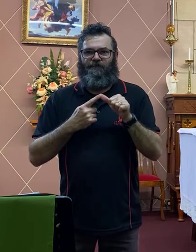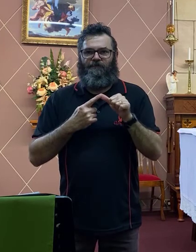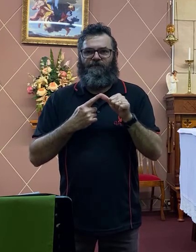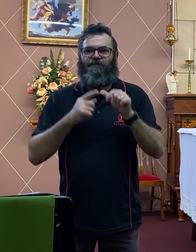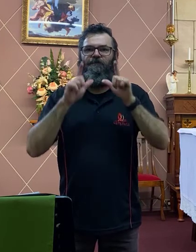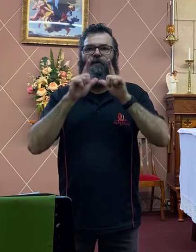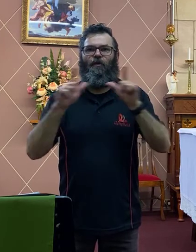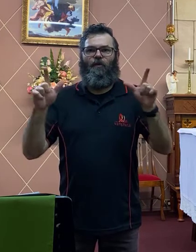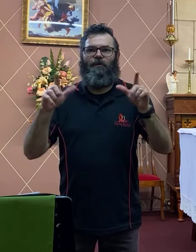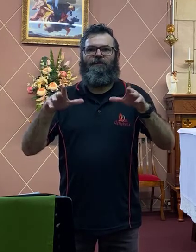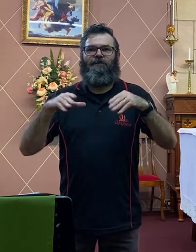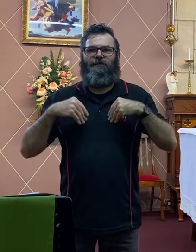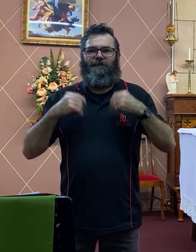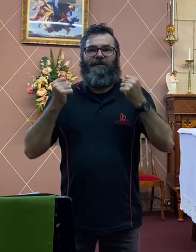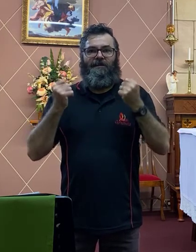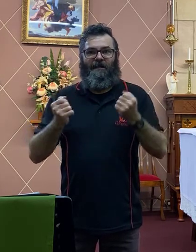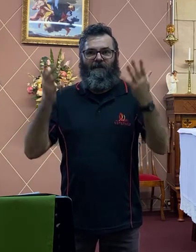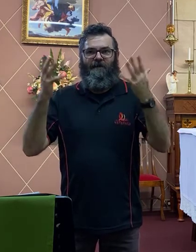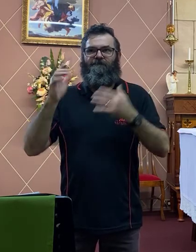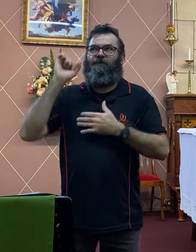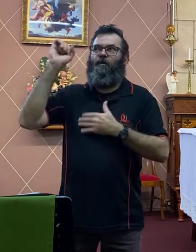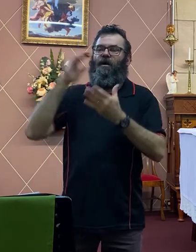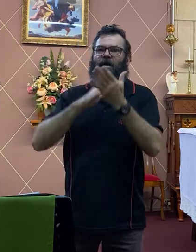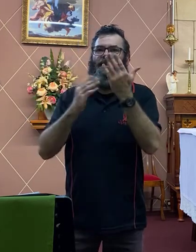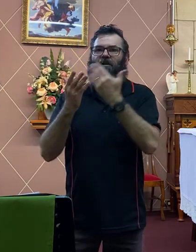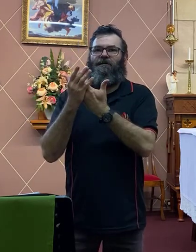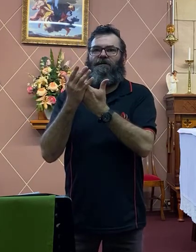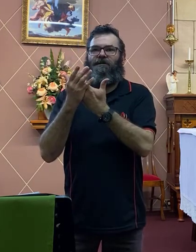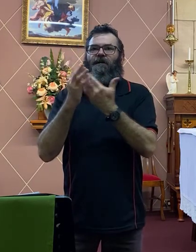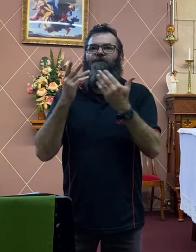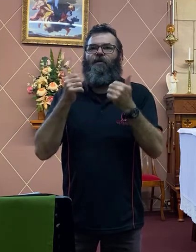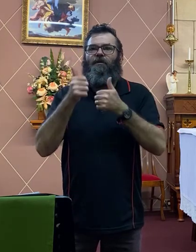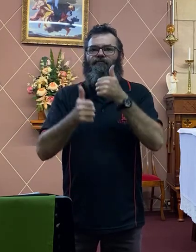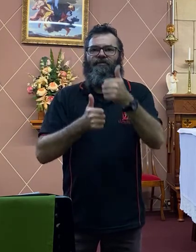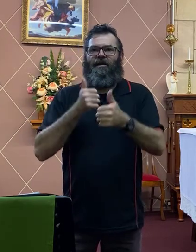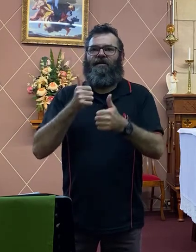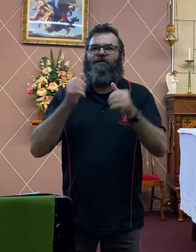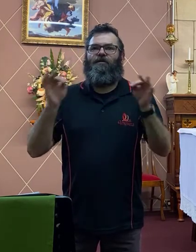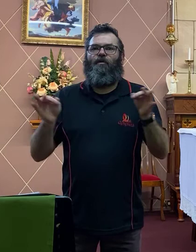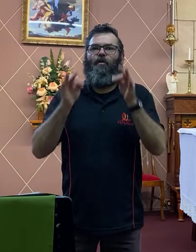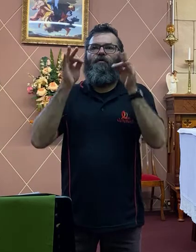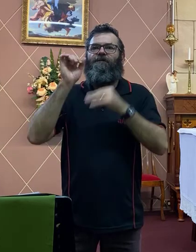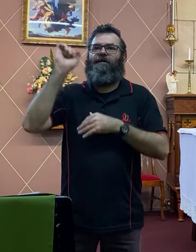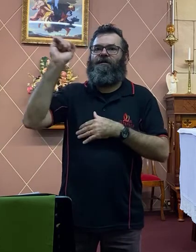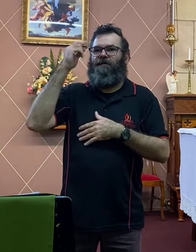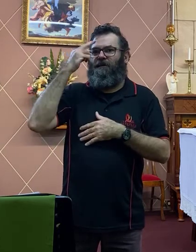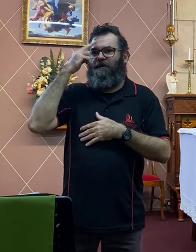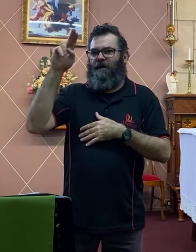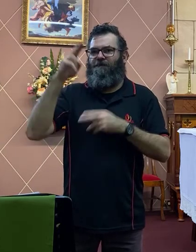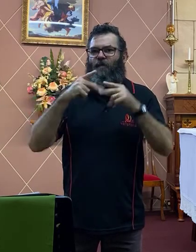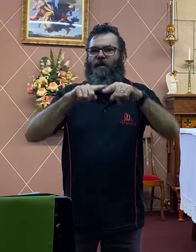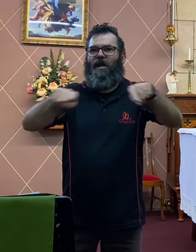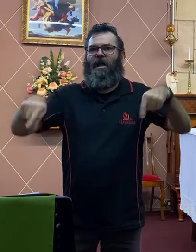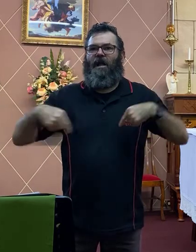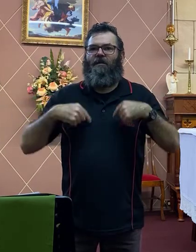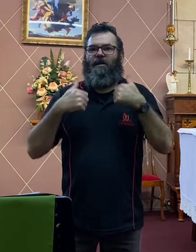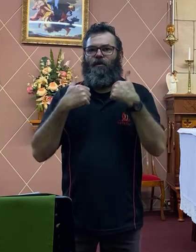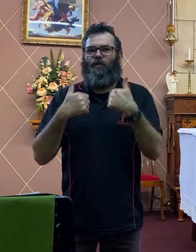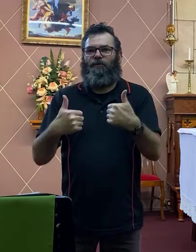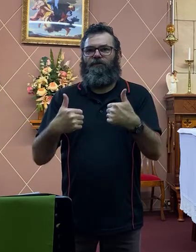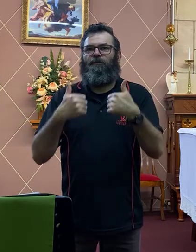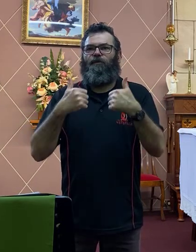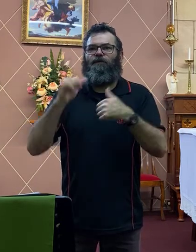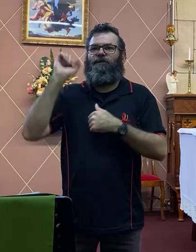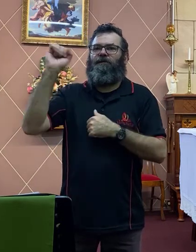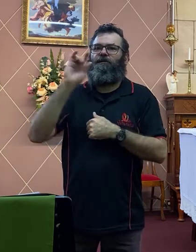sacrifice into your hands, the praise and glory of his name, for our good and the good of all his holy